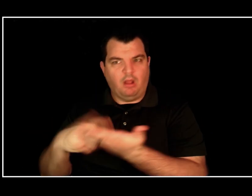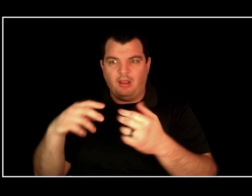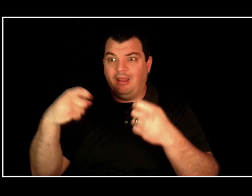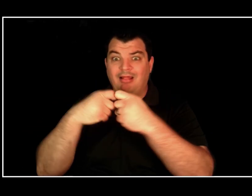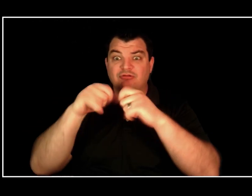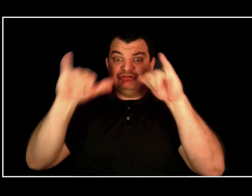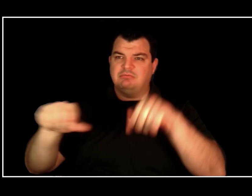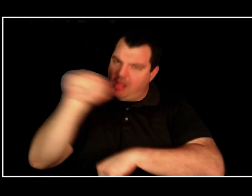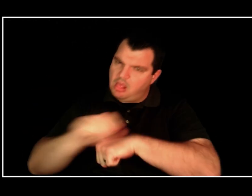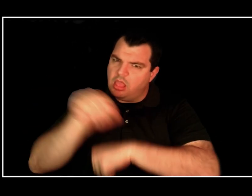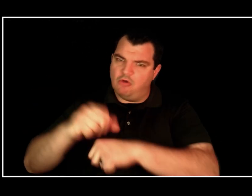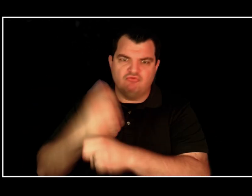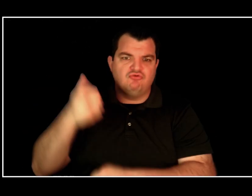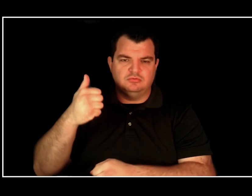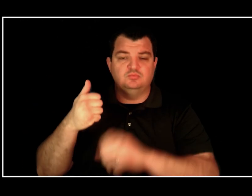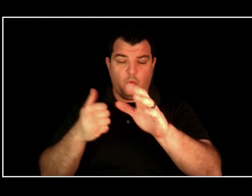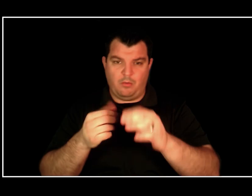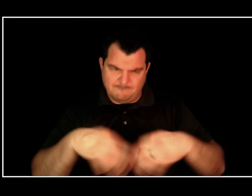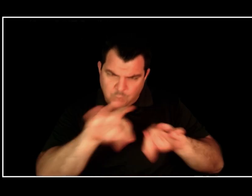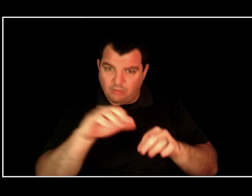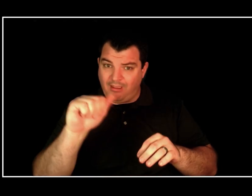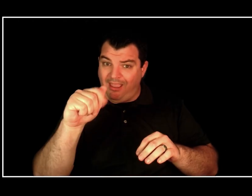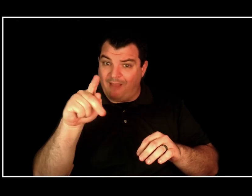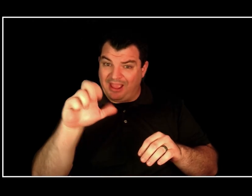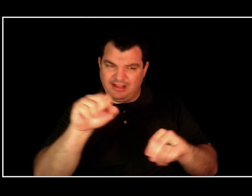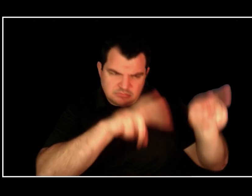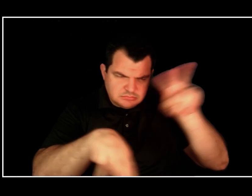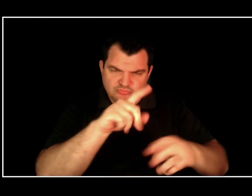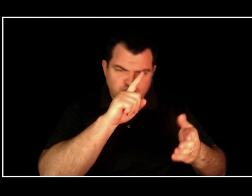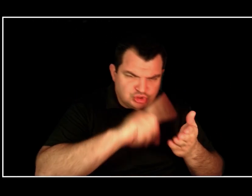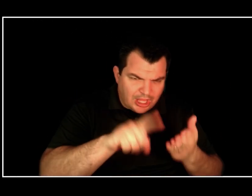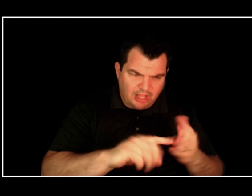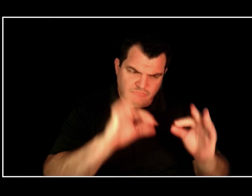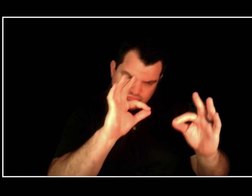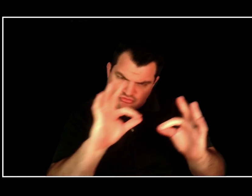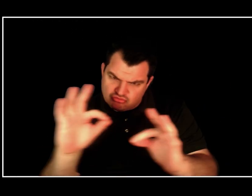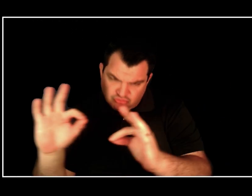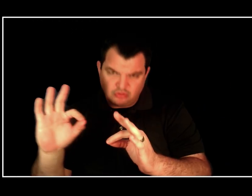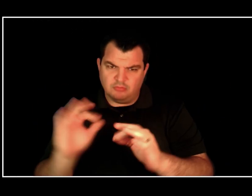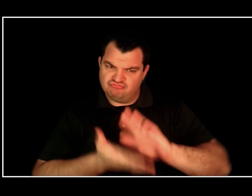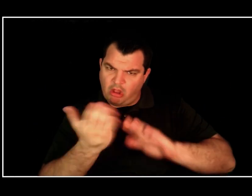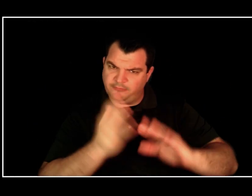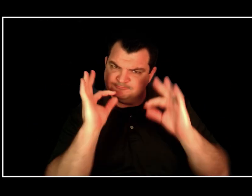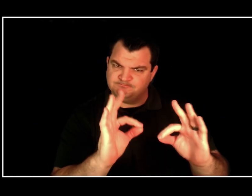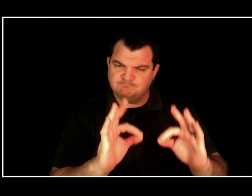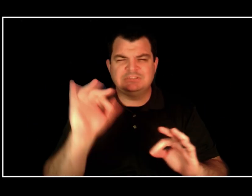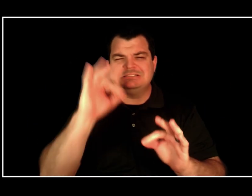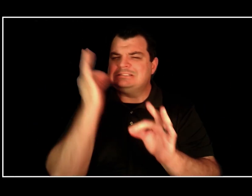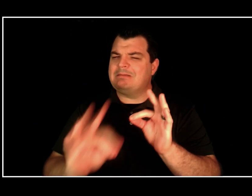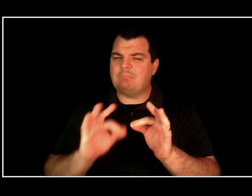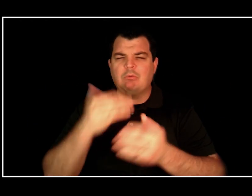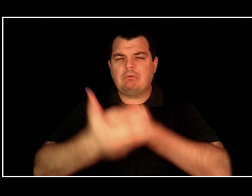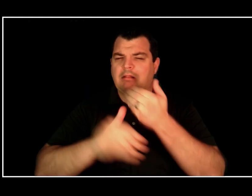makes the electrical system work harder. Keeping appliances in good condition helps them run more efficiently.